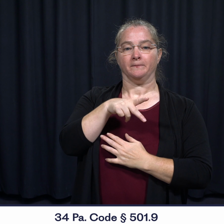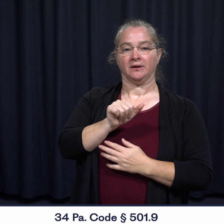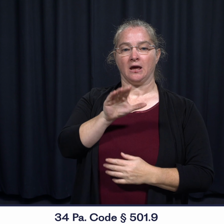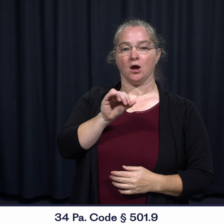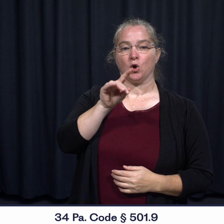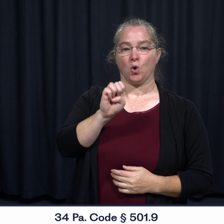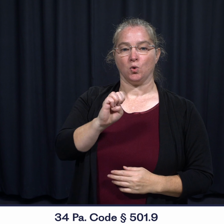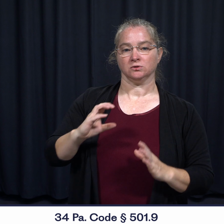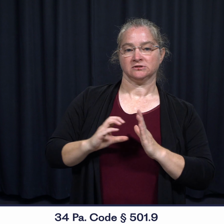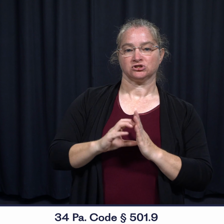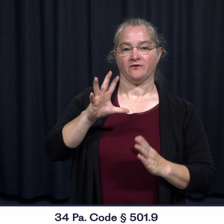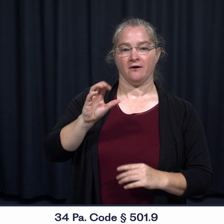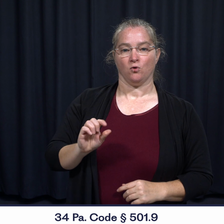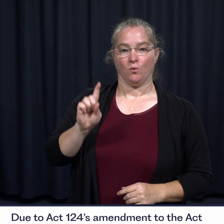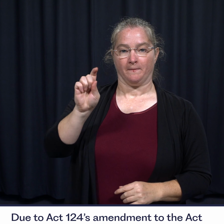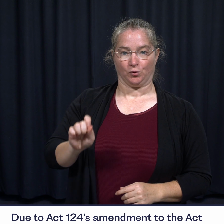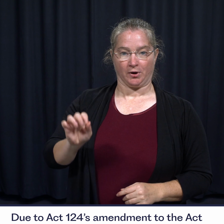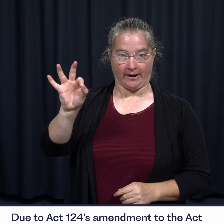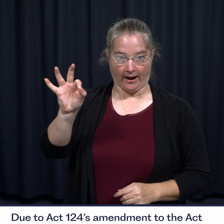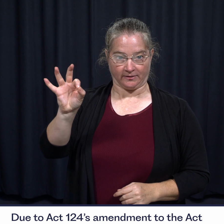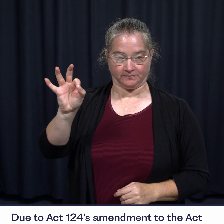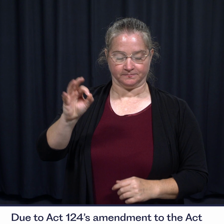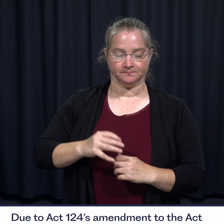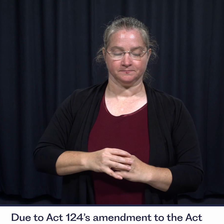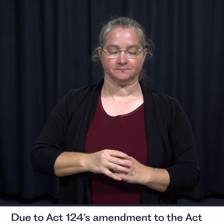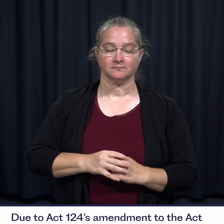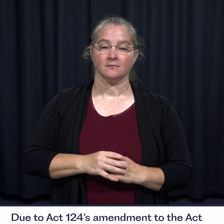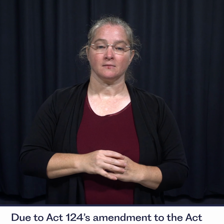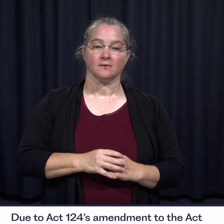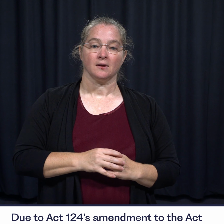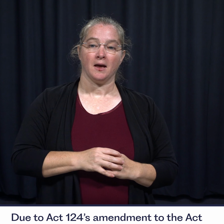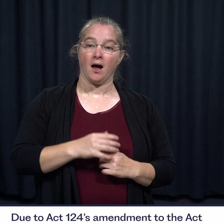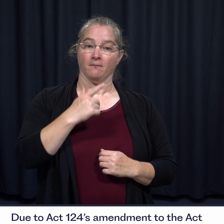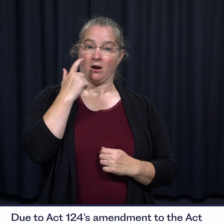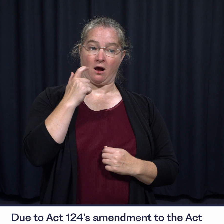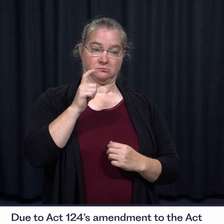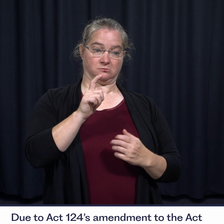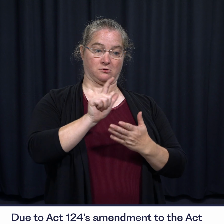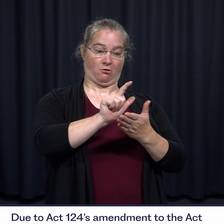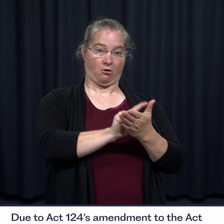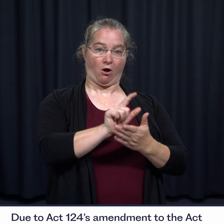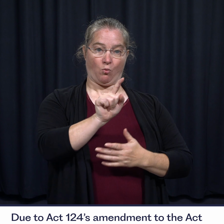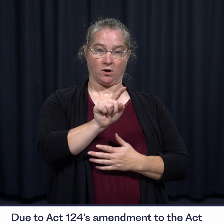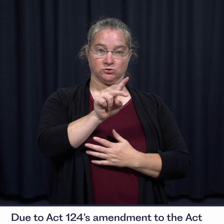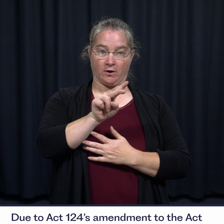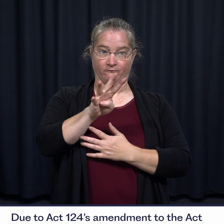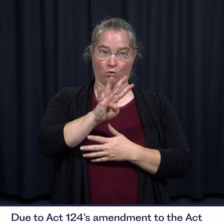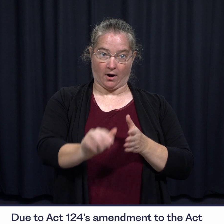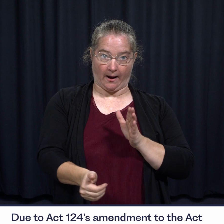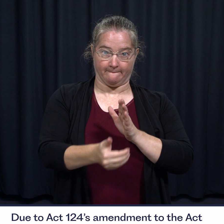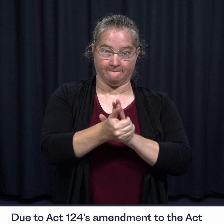501.9. Due to Act 124's amendment to the Act to allow for provisional